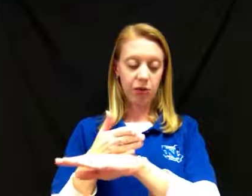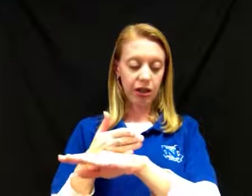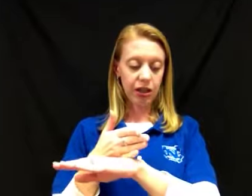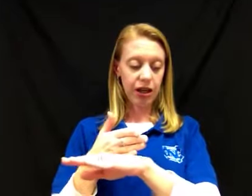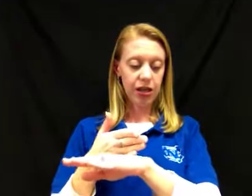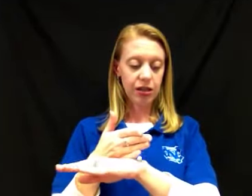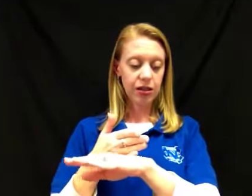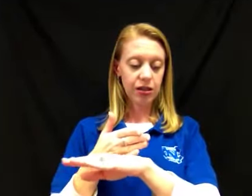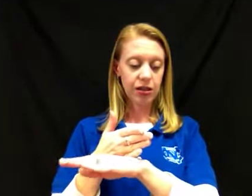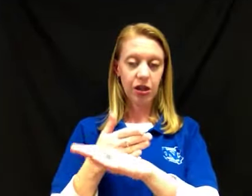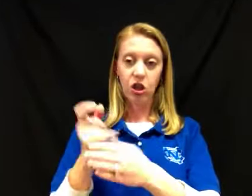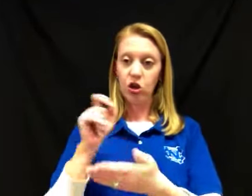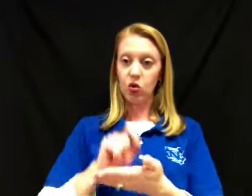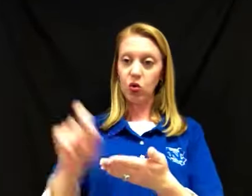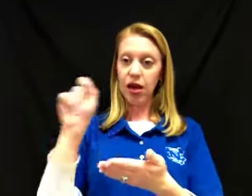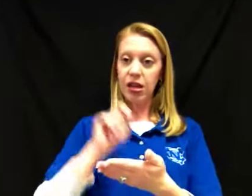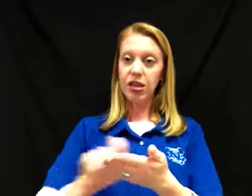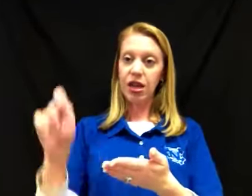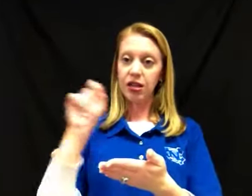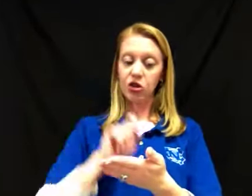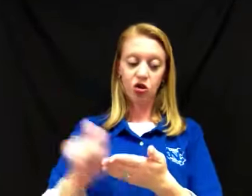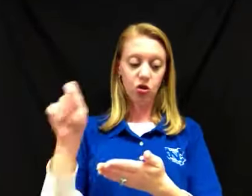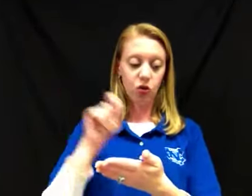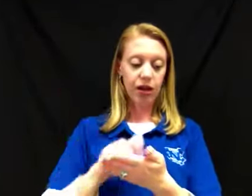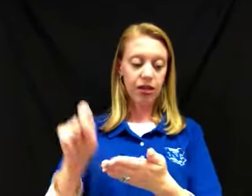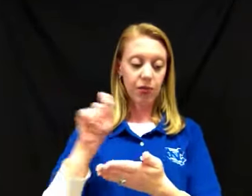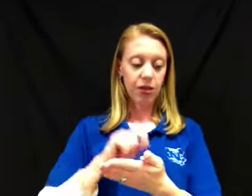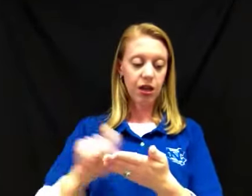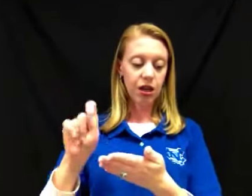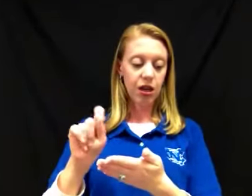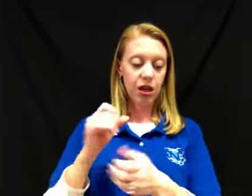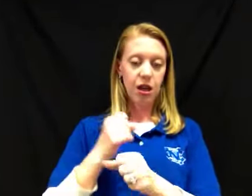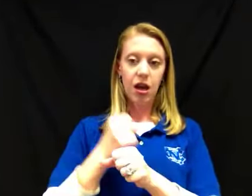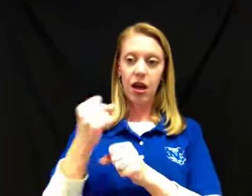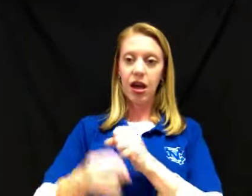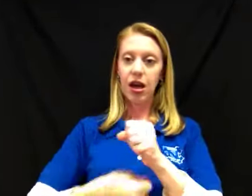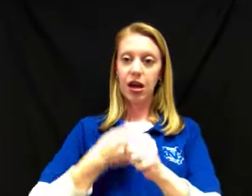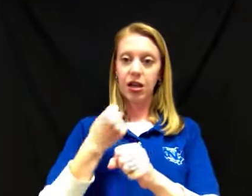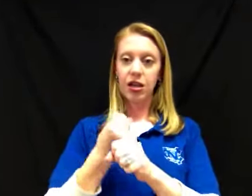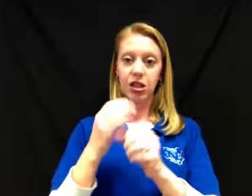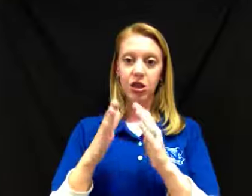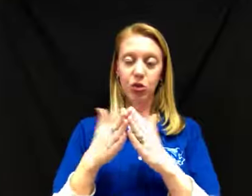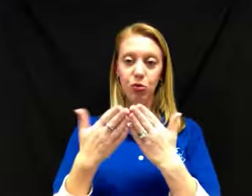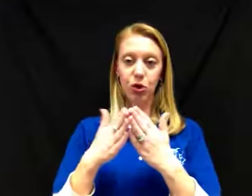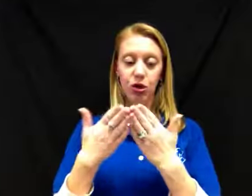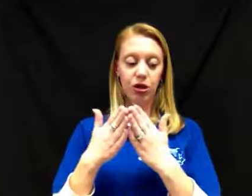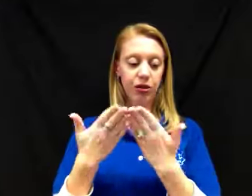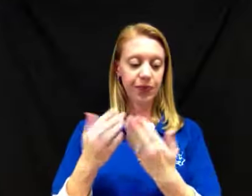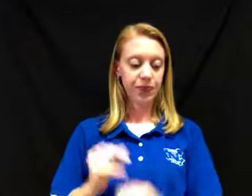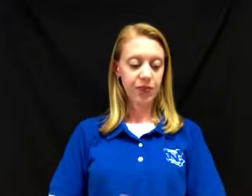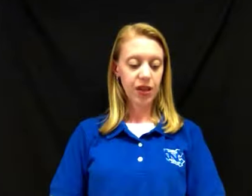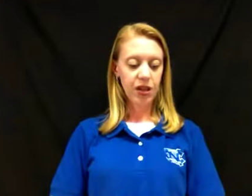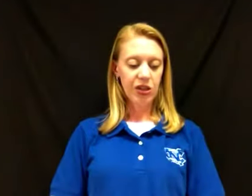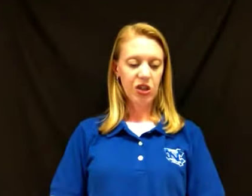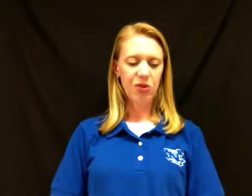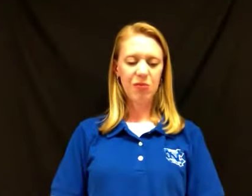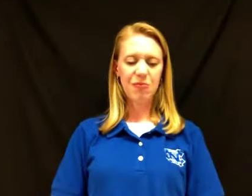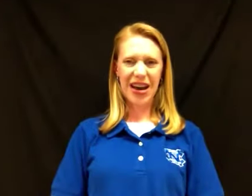a class. Write, as in to write something. And yearbook. To be bad